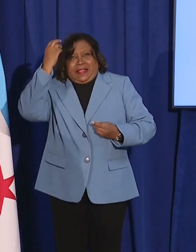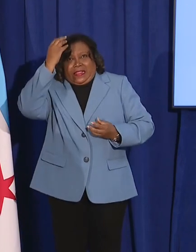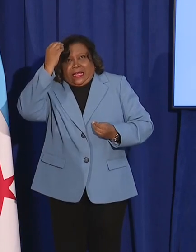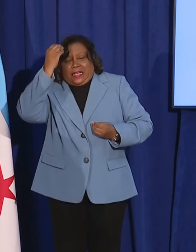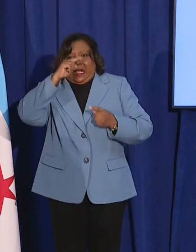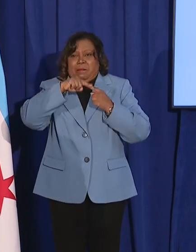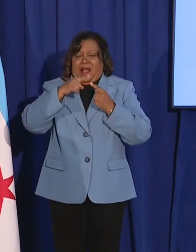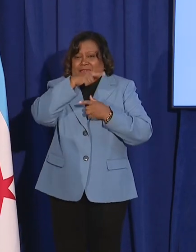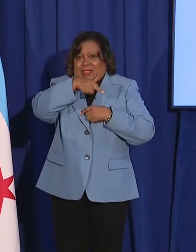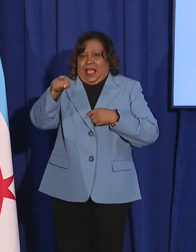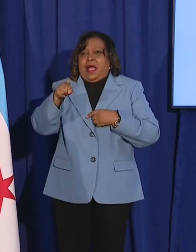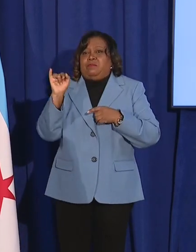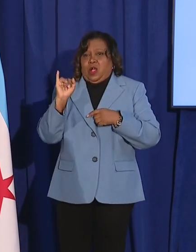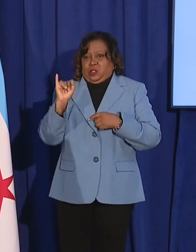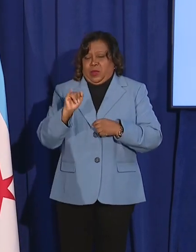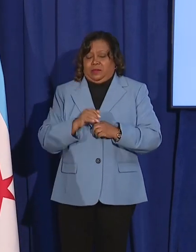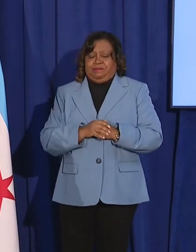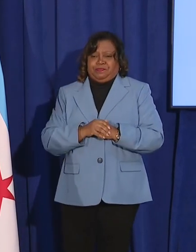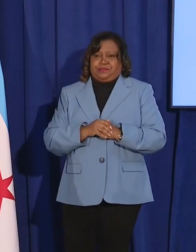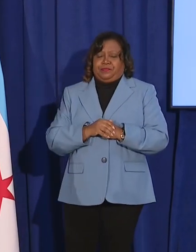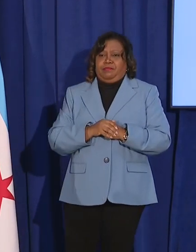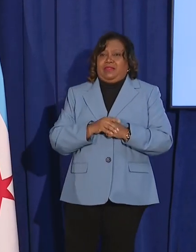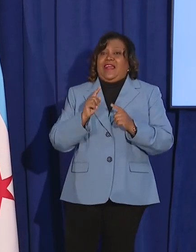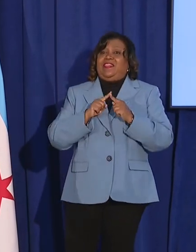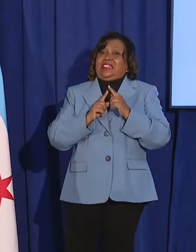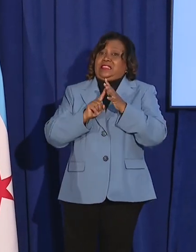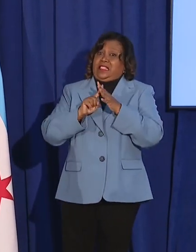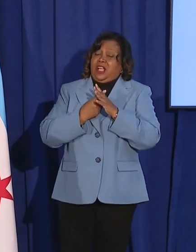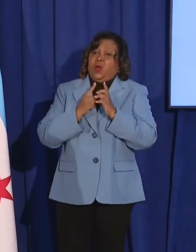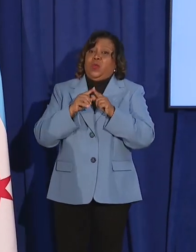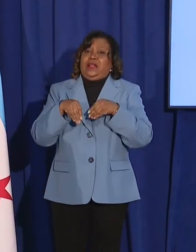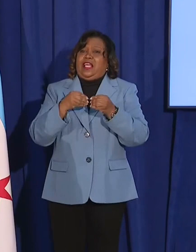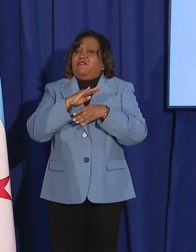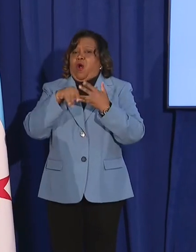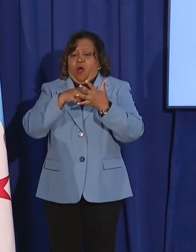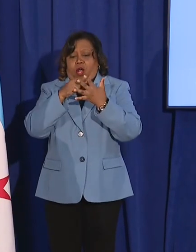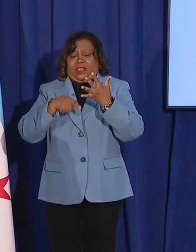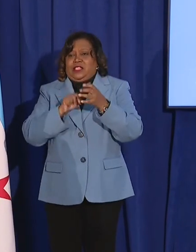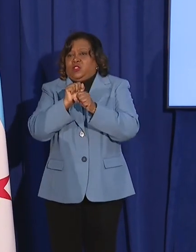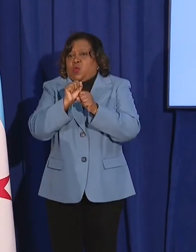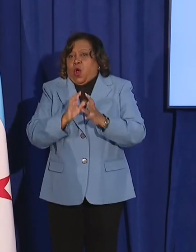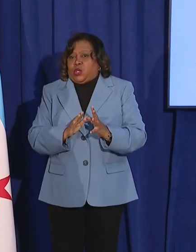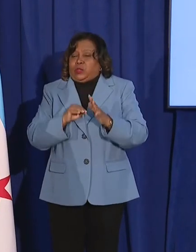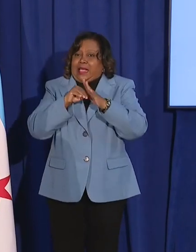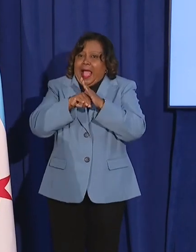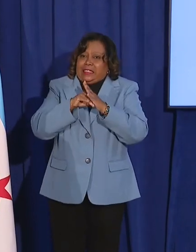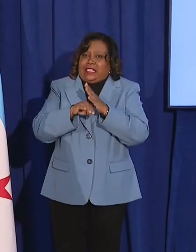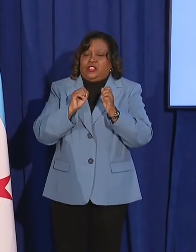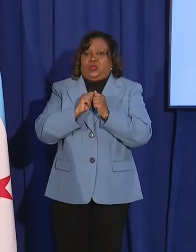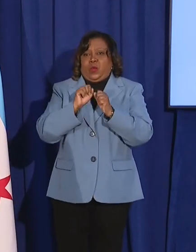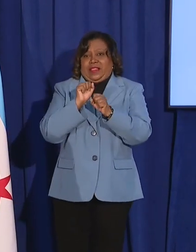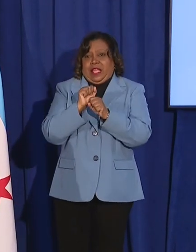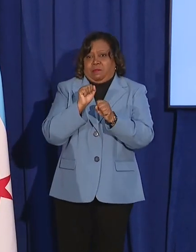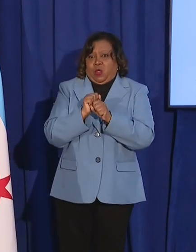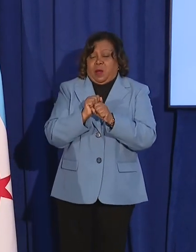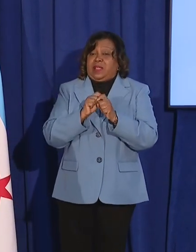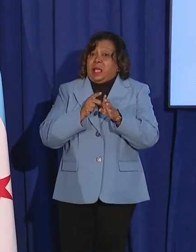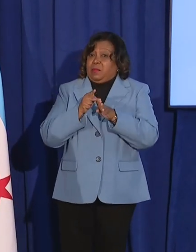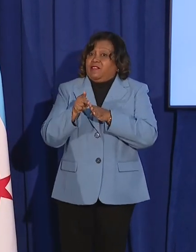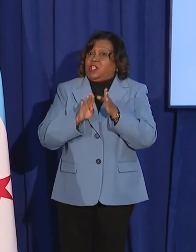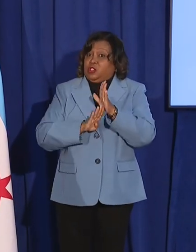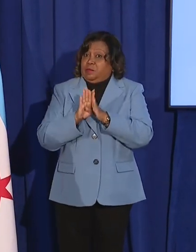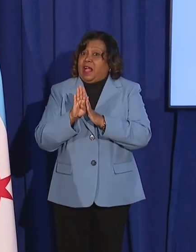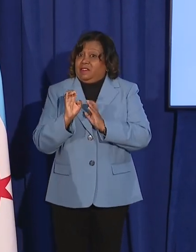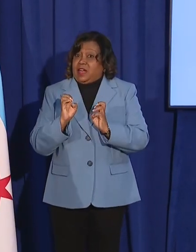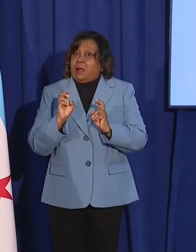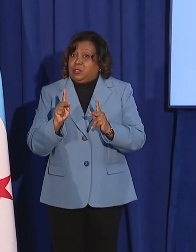thinking about them as well. This initiative will give all these workers access to the employment and professional